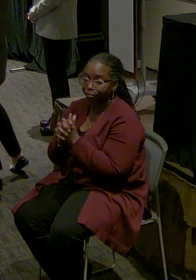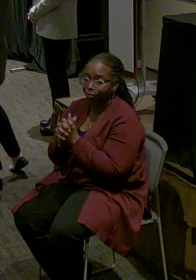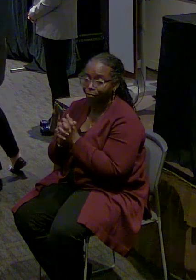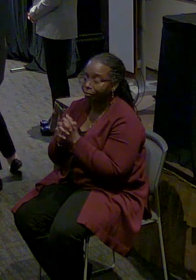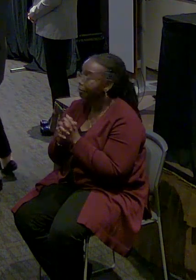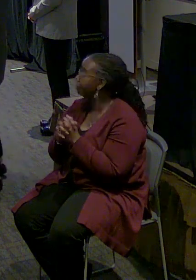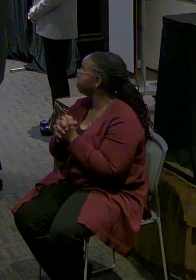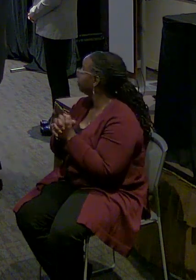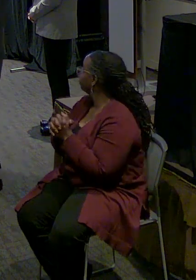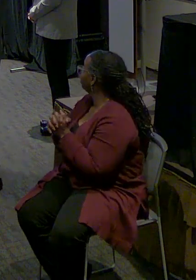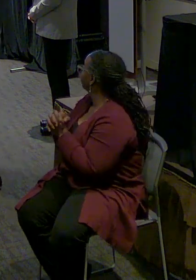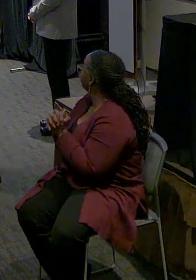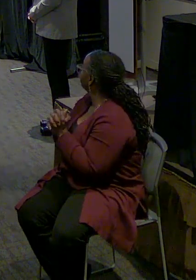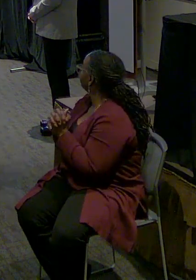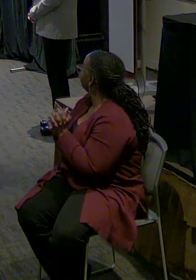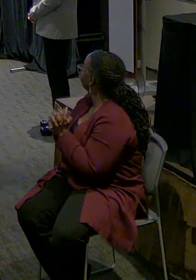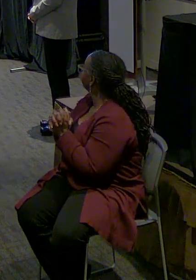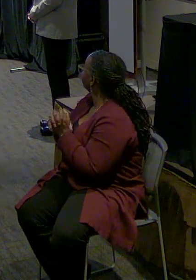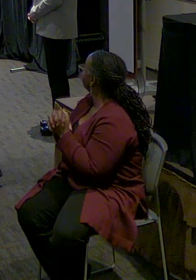All right.